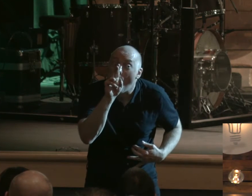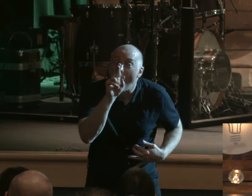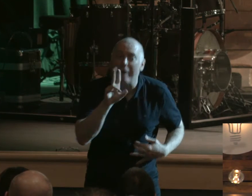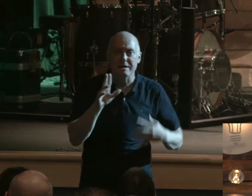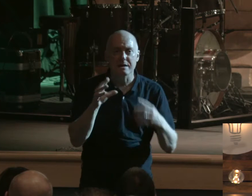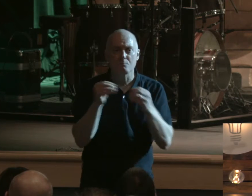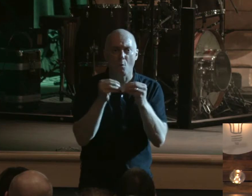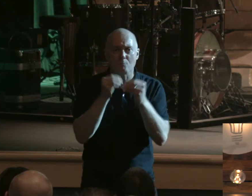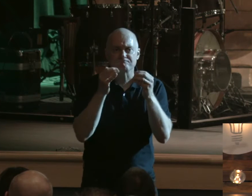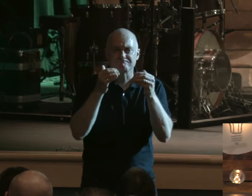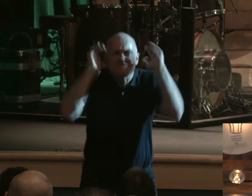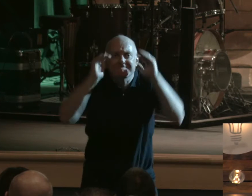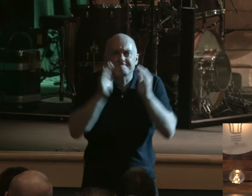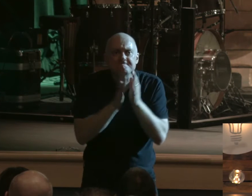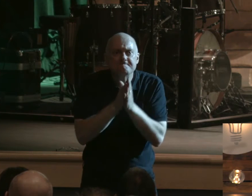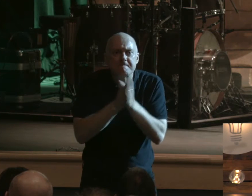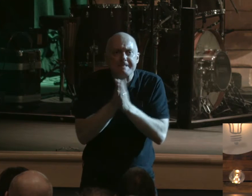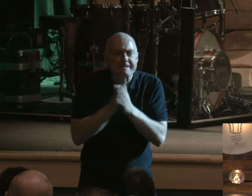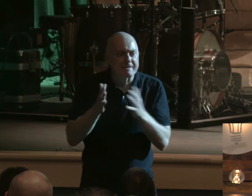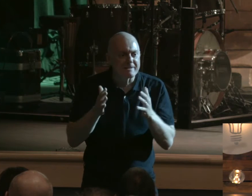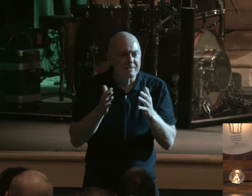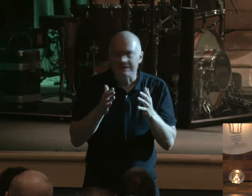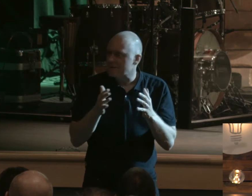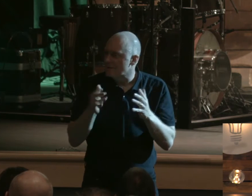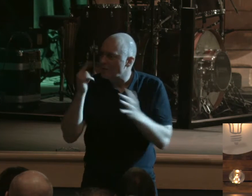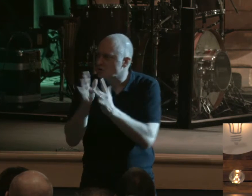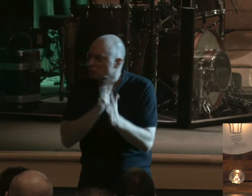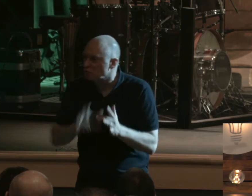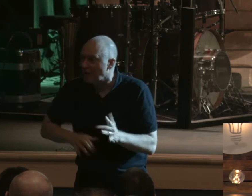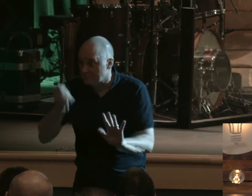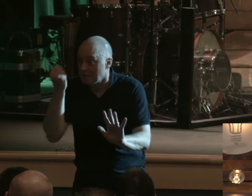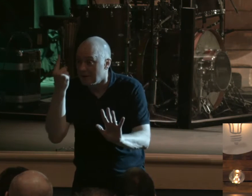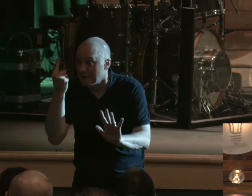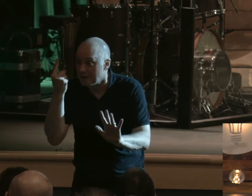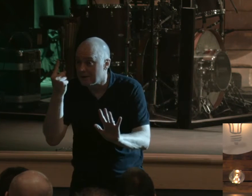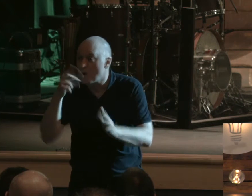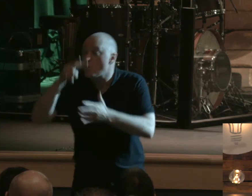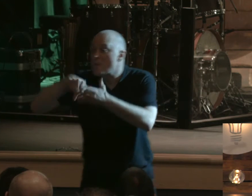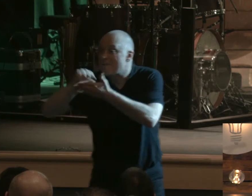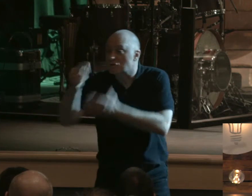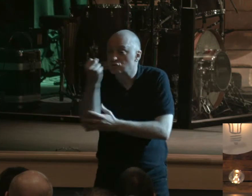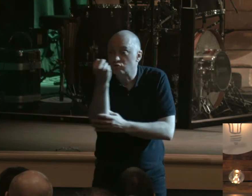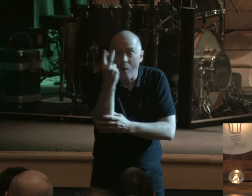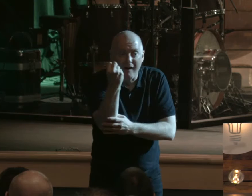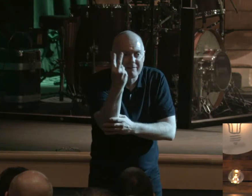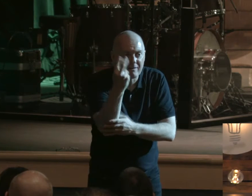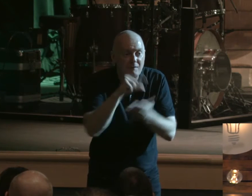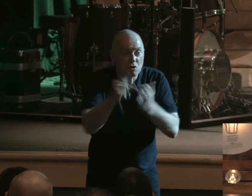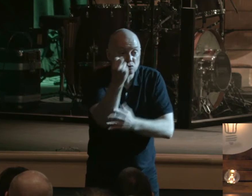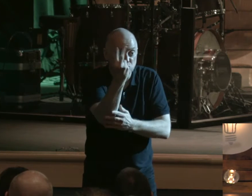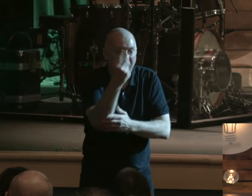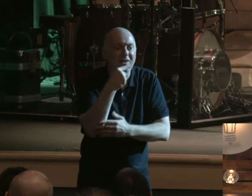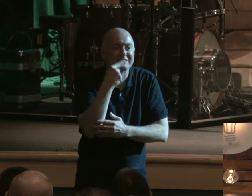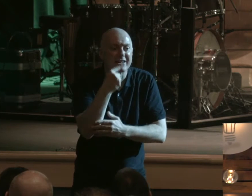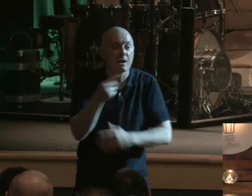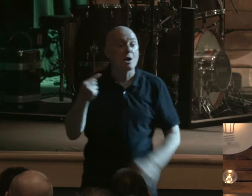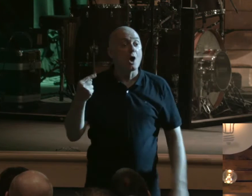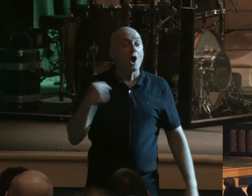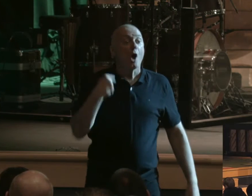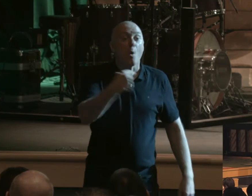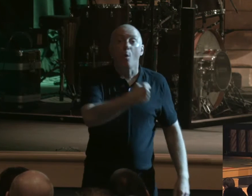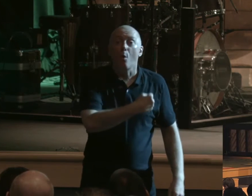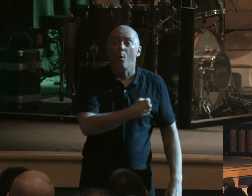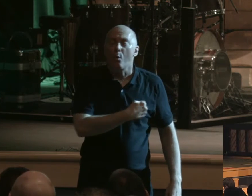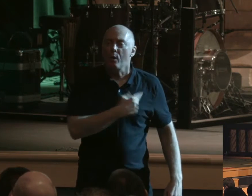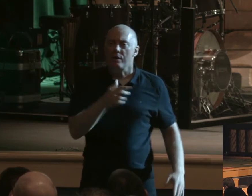further motivate him for the purposes and the cause he had for Jesus Christ. Again, look at verse 12. Verse 12, it says, we are